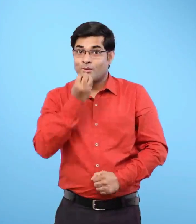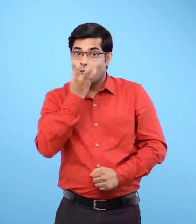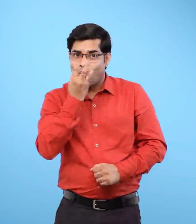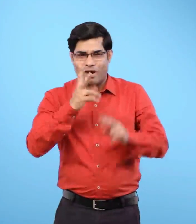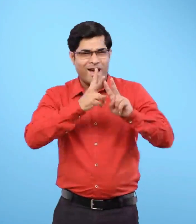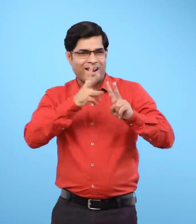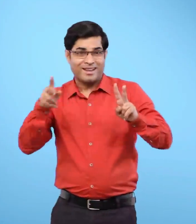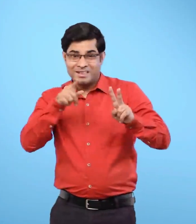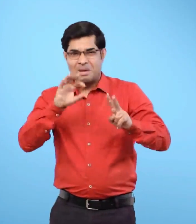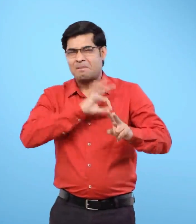Flower.